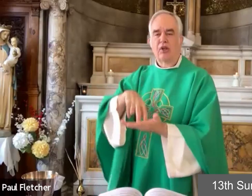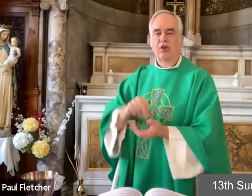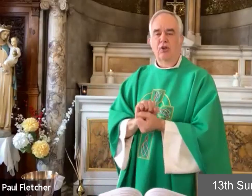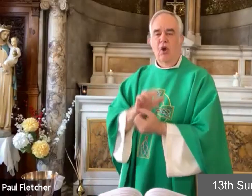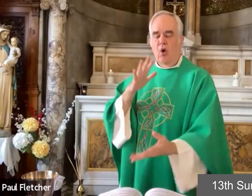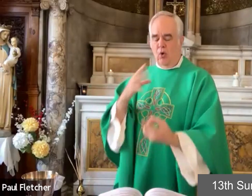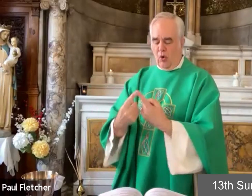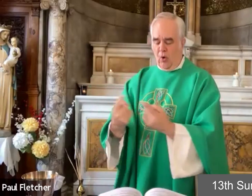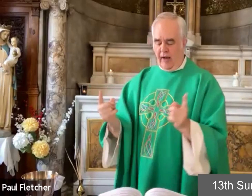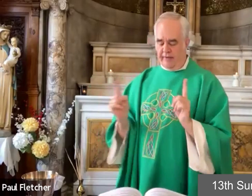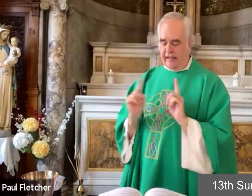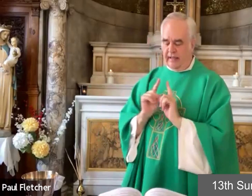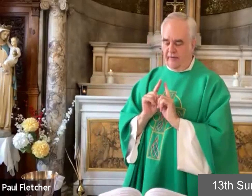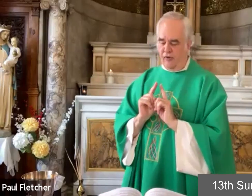resurrection, you have set us free.